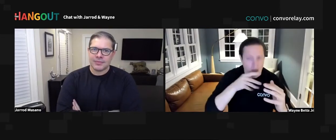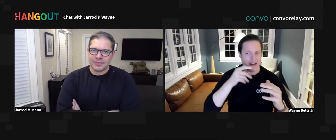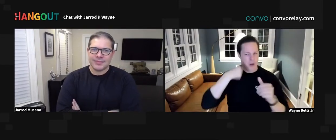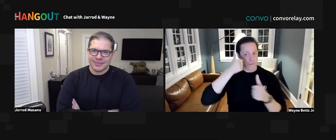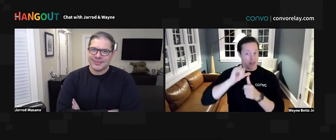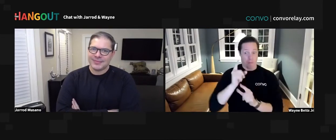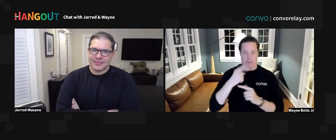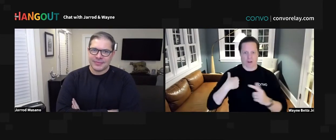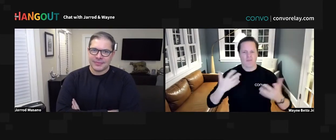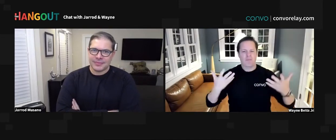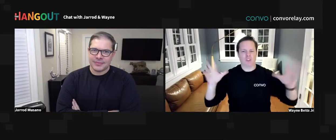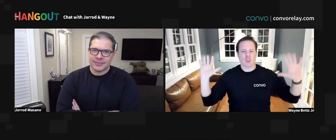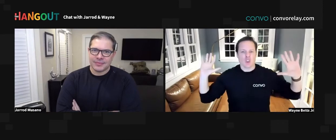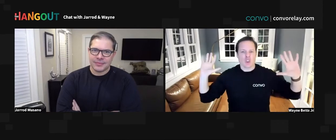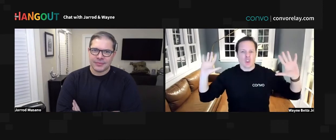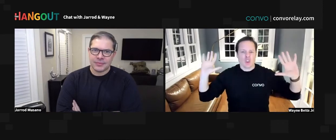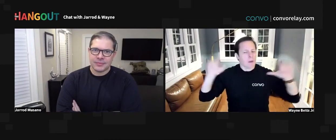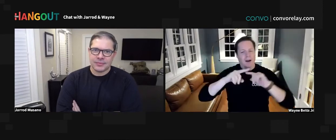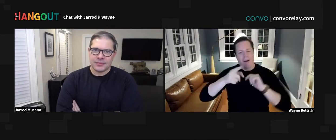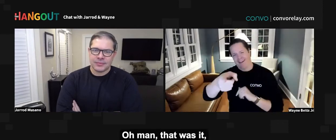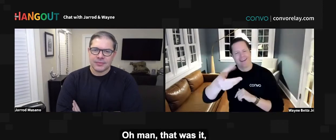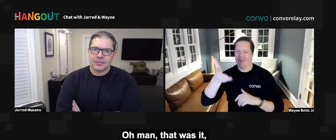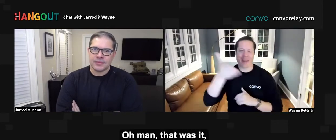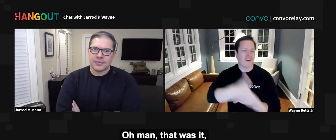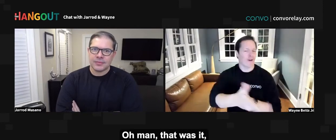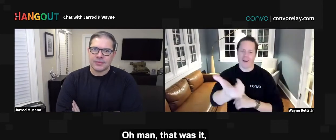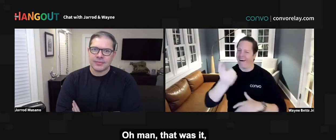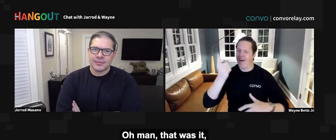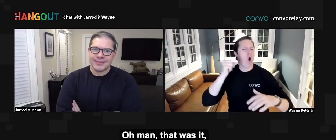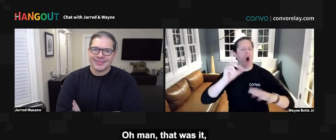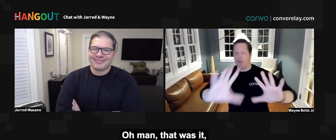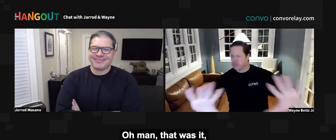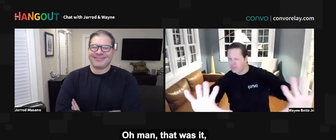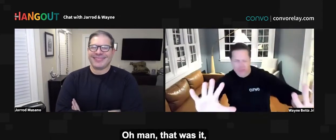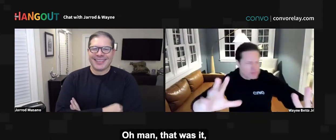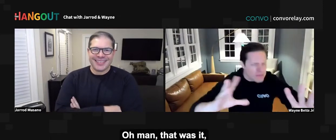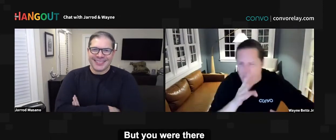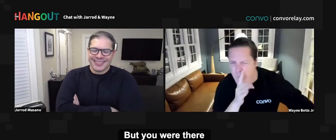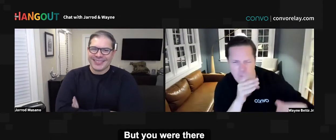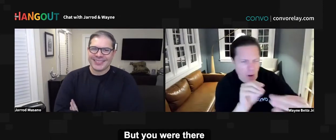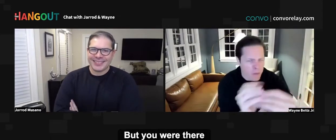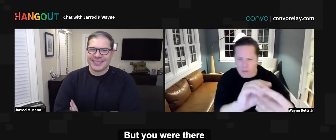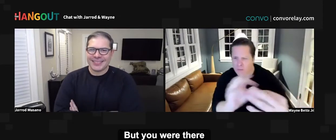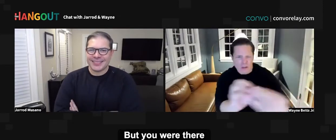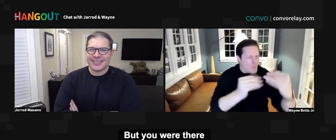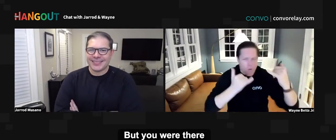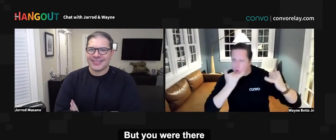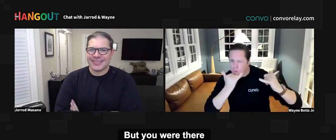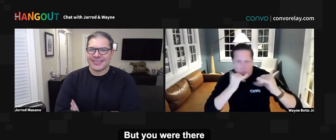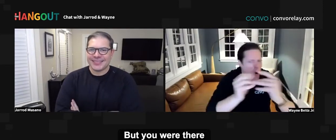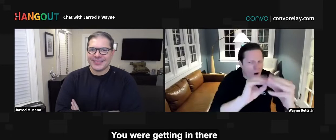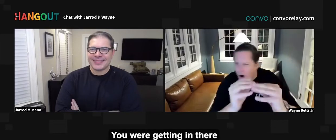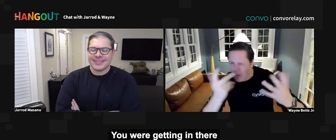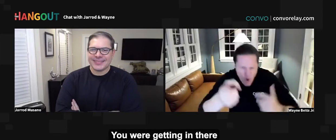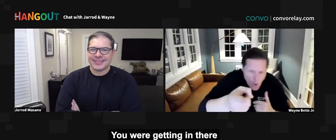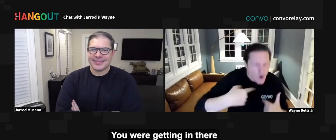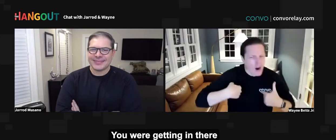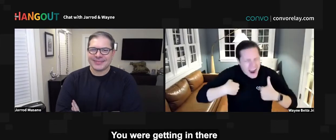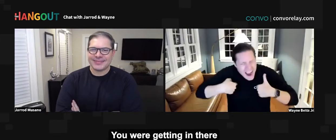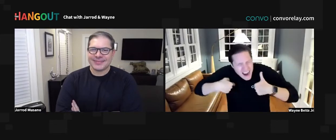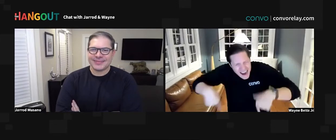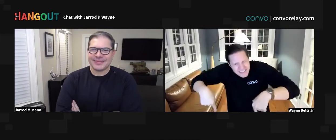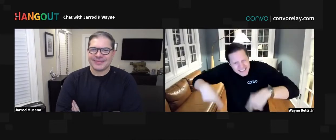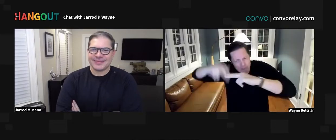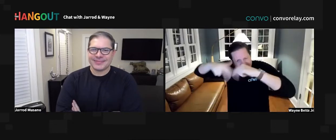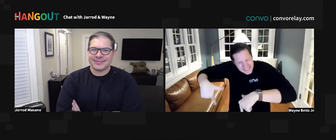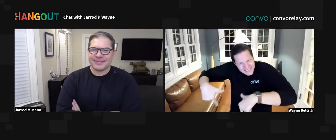Hanging from their chest. And they were talking to us. And at that moment, I was like, oh man, that's it. We're done for. But you were there like, wait a minute. You were getting in there